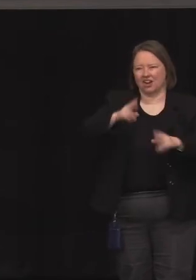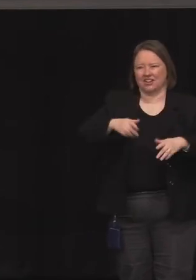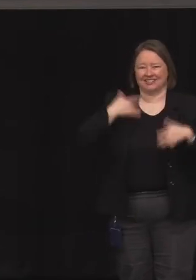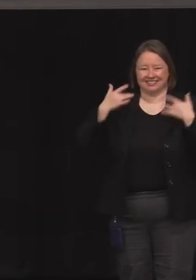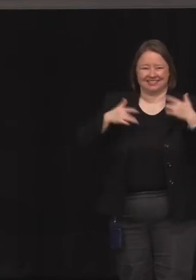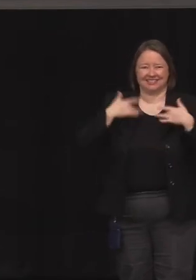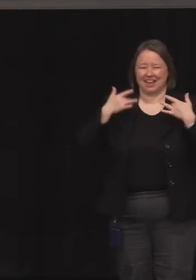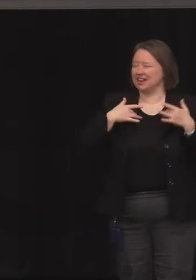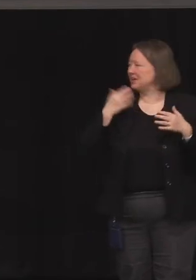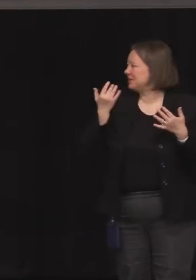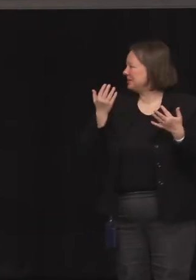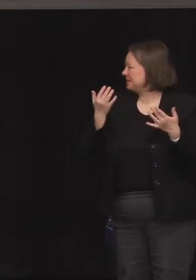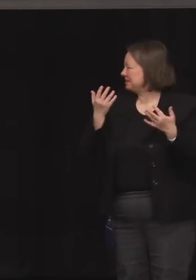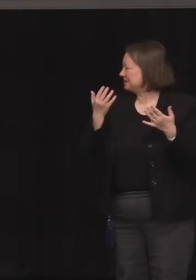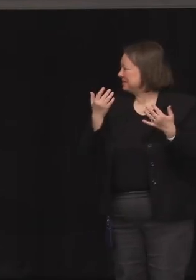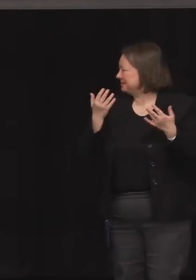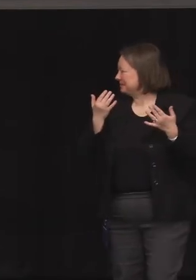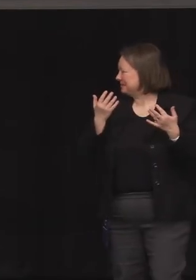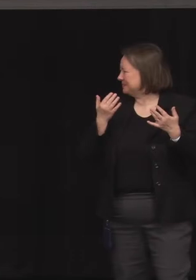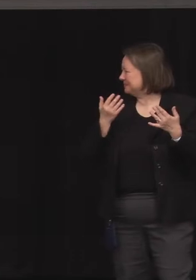excitement, one second,